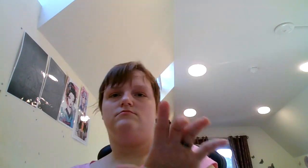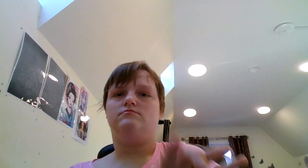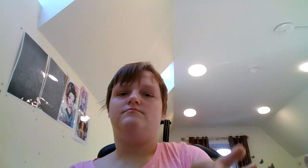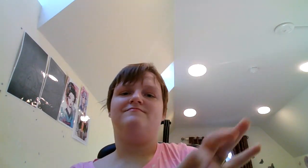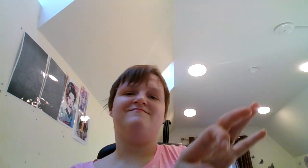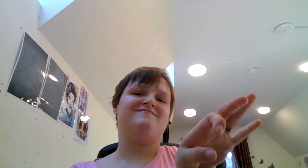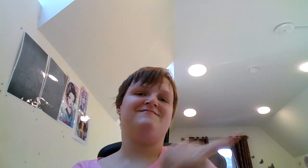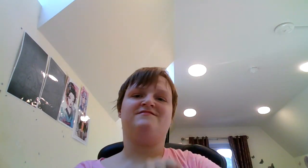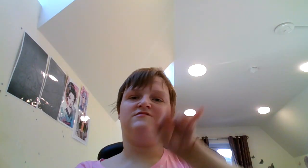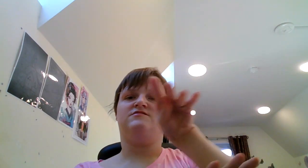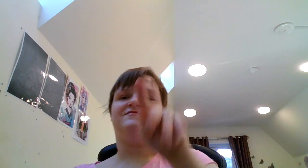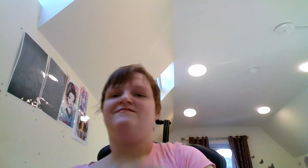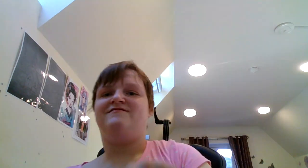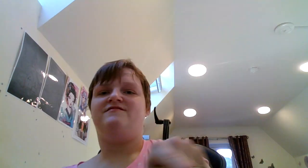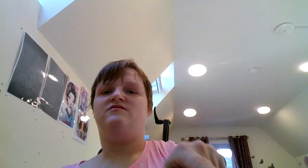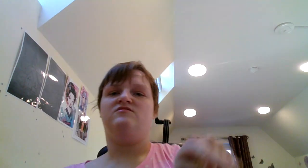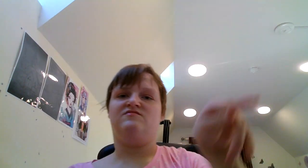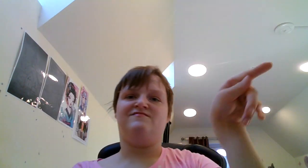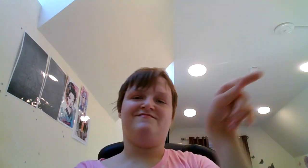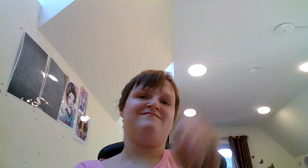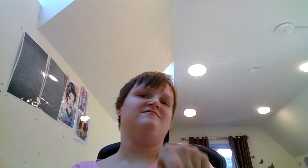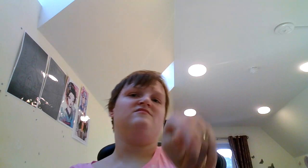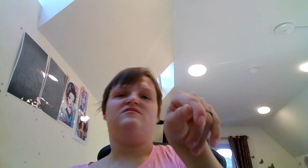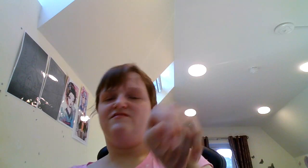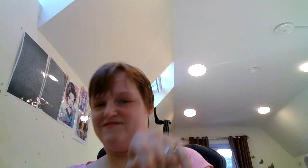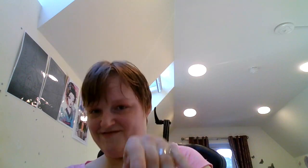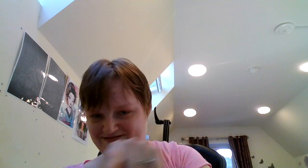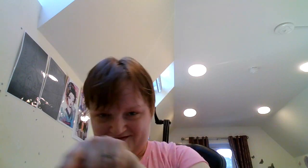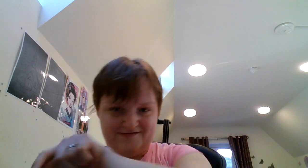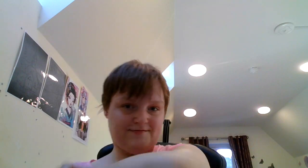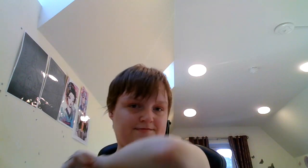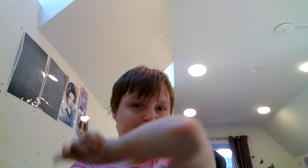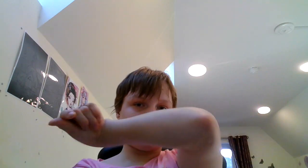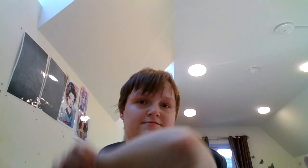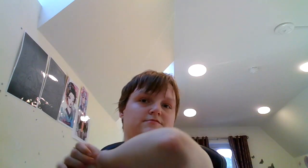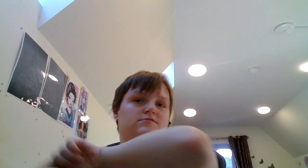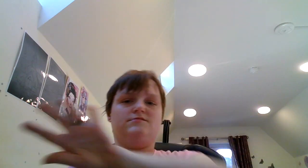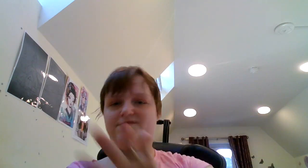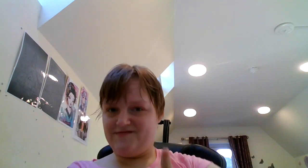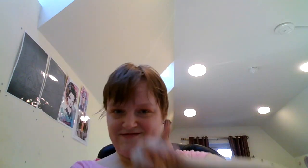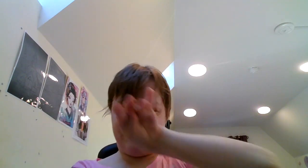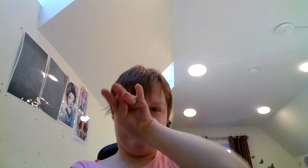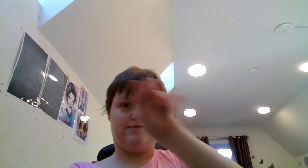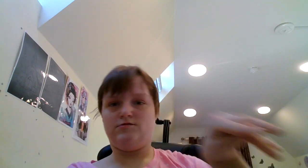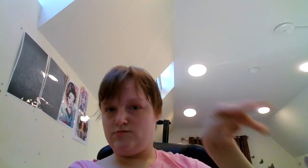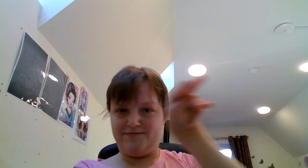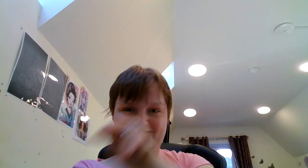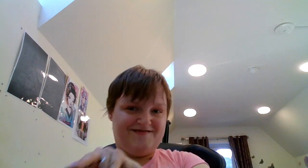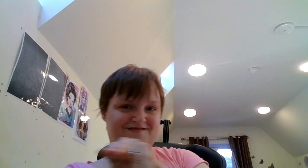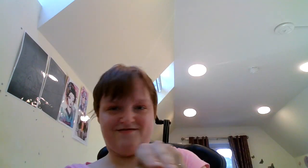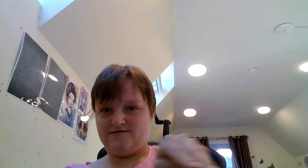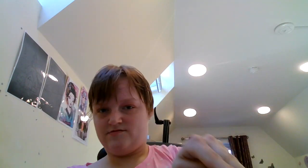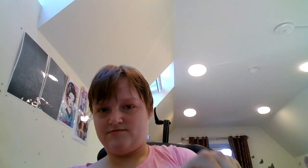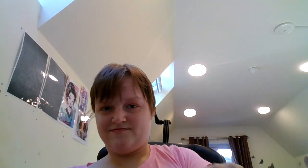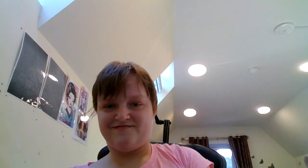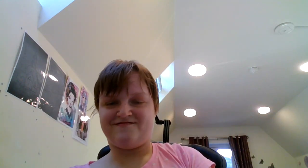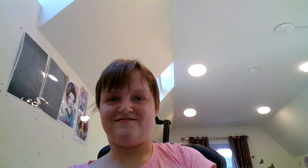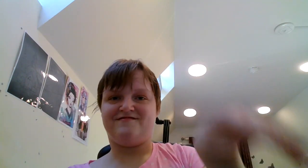Frederick Banting, a Canadian surgeon, read an article that suggested insulin-producing cells in the